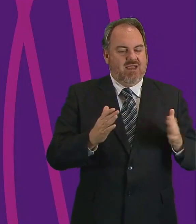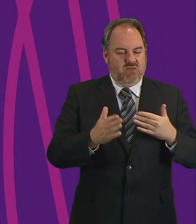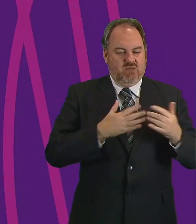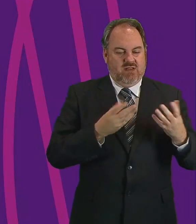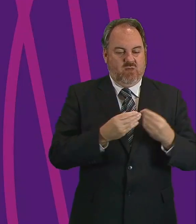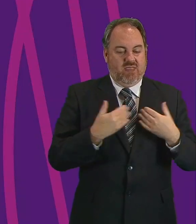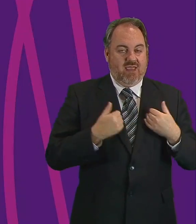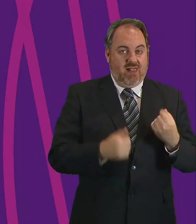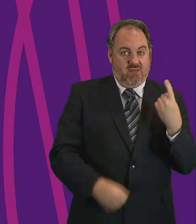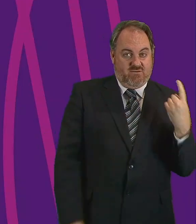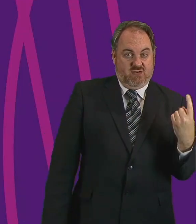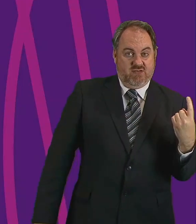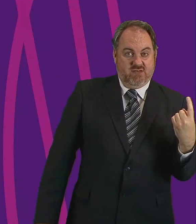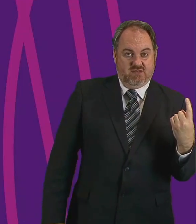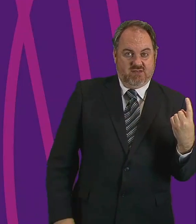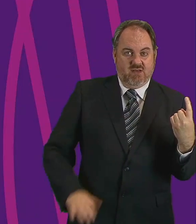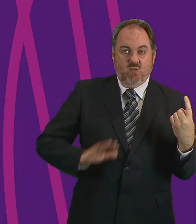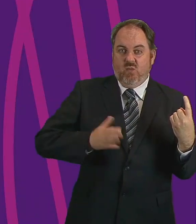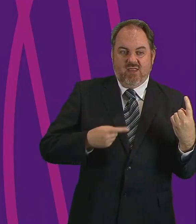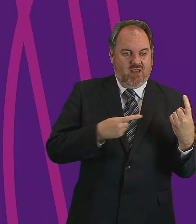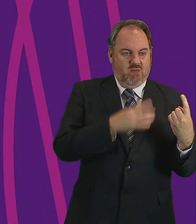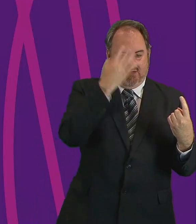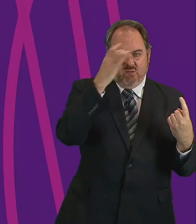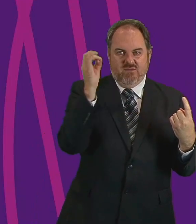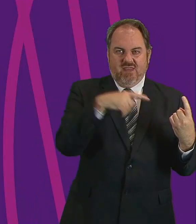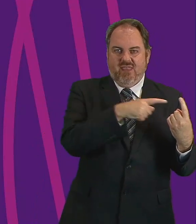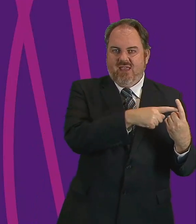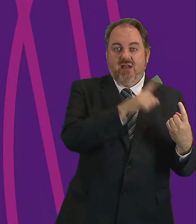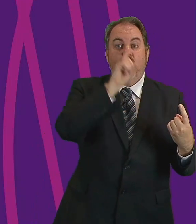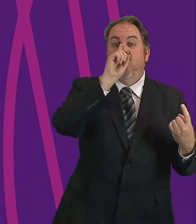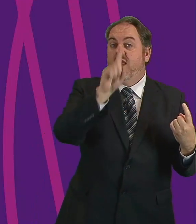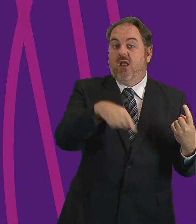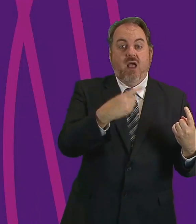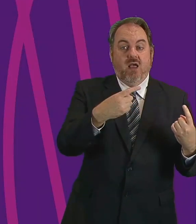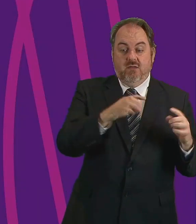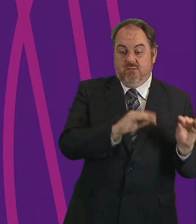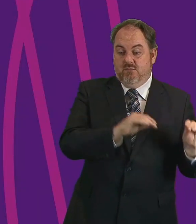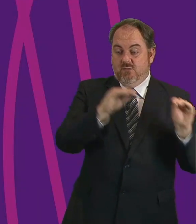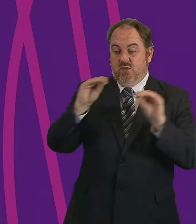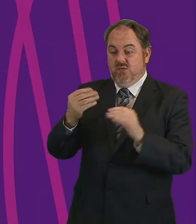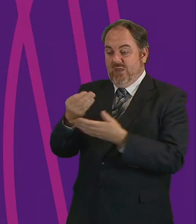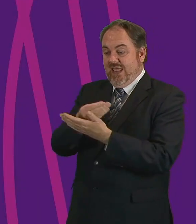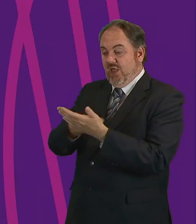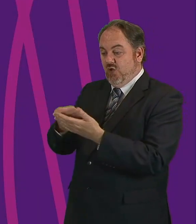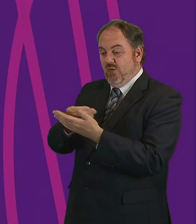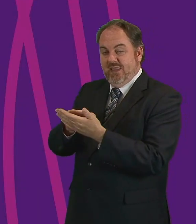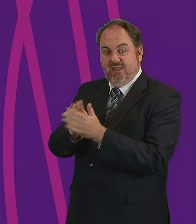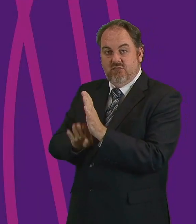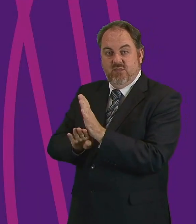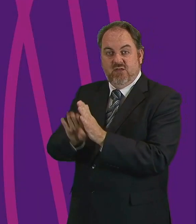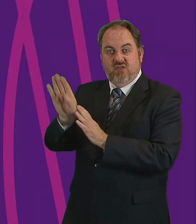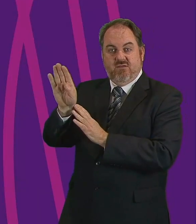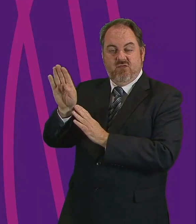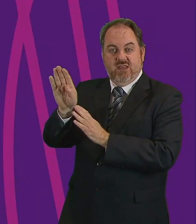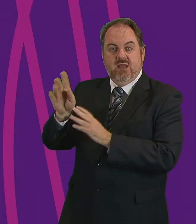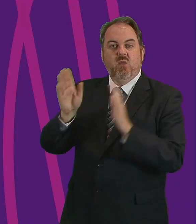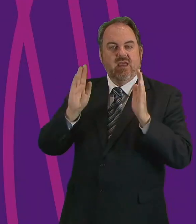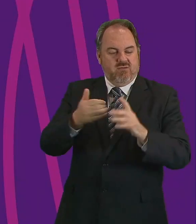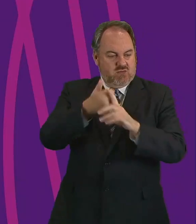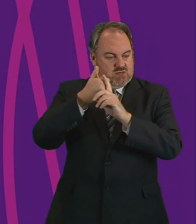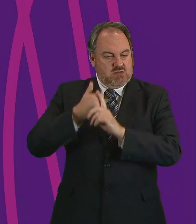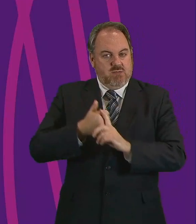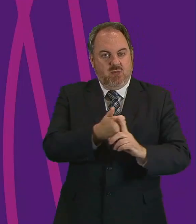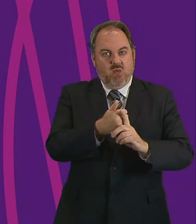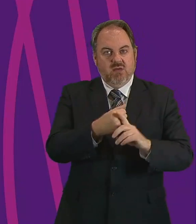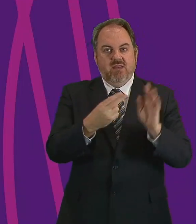recovery. That is just the reality of it, both in the practicalities of being able to maintain a functioning NHS and to be able to ensure that we